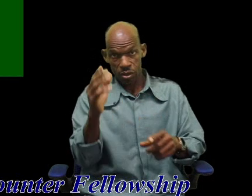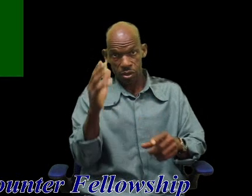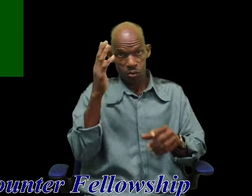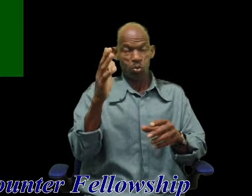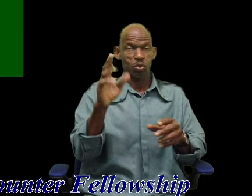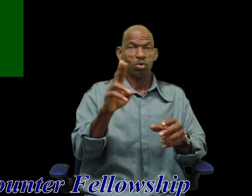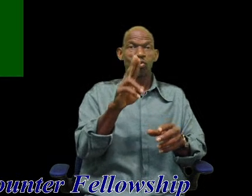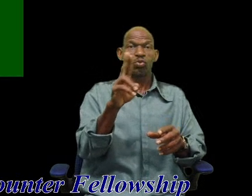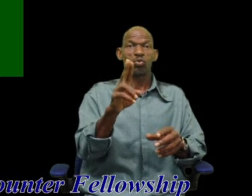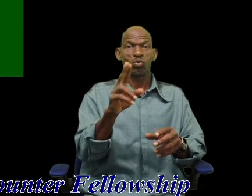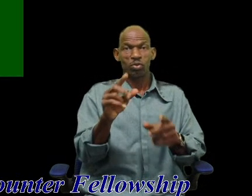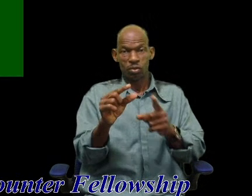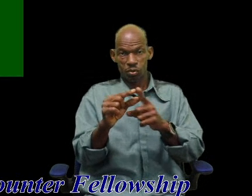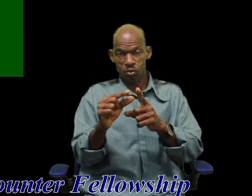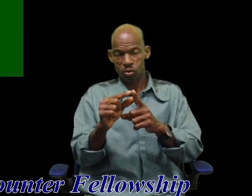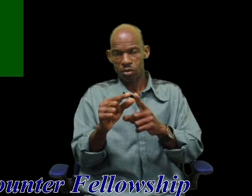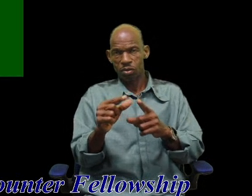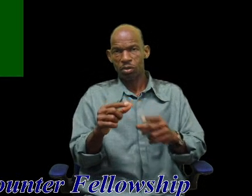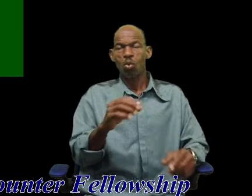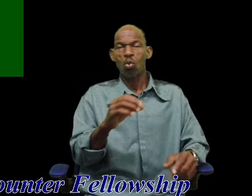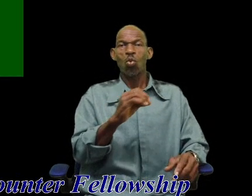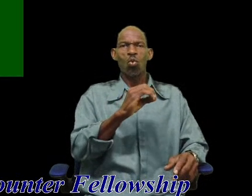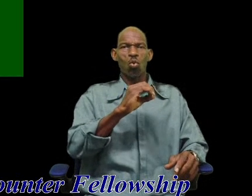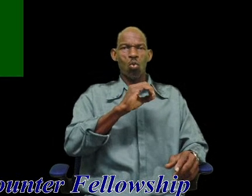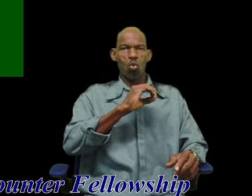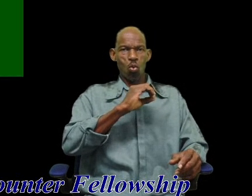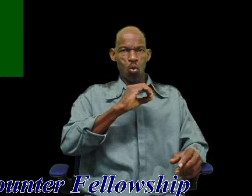have owner.